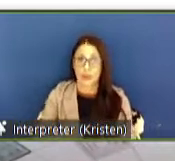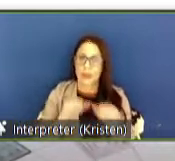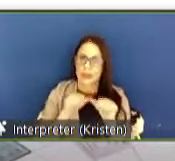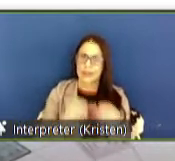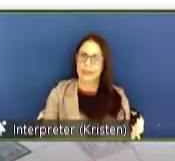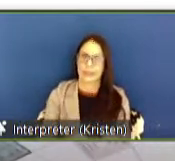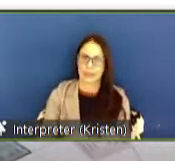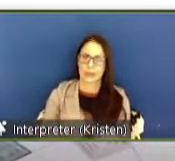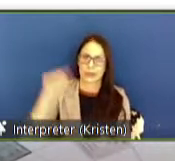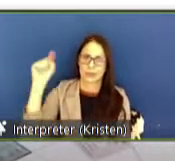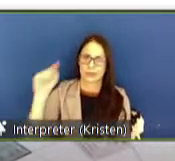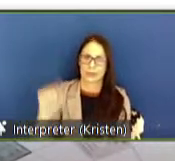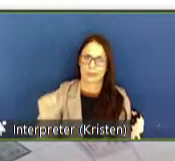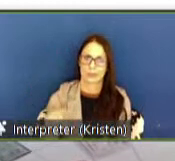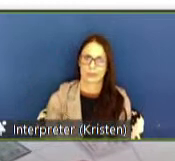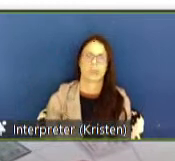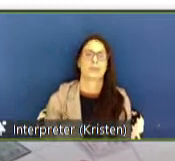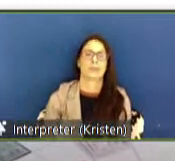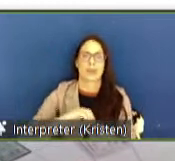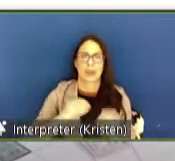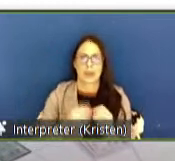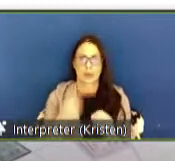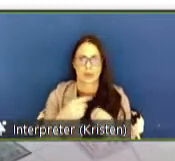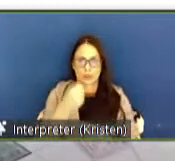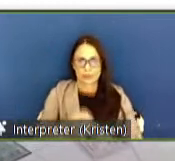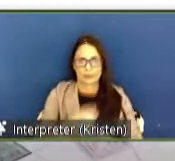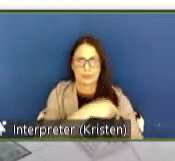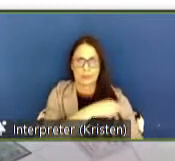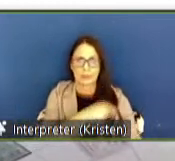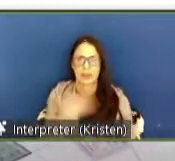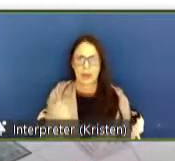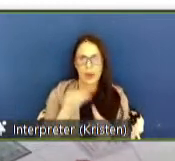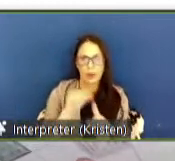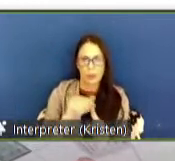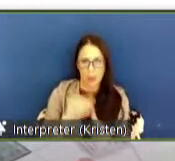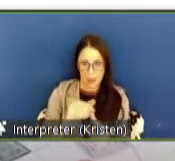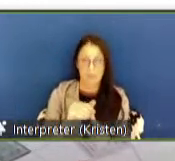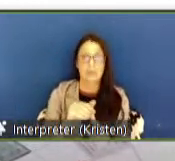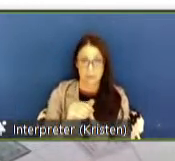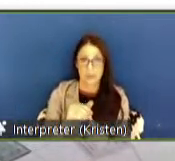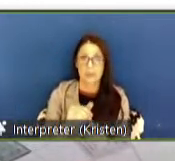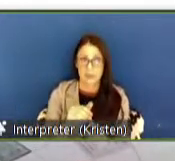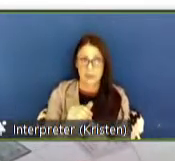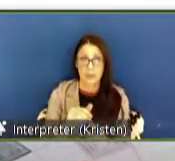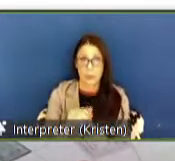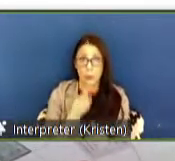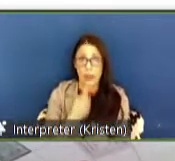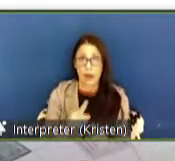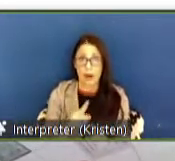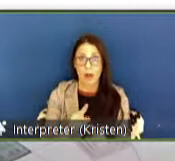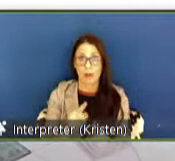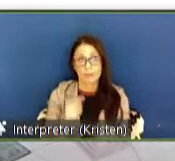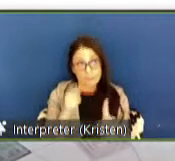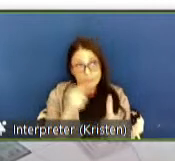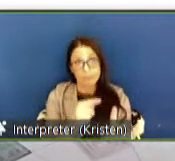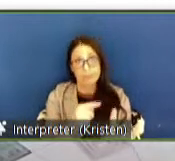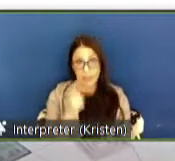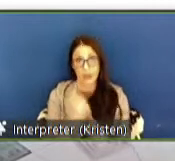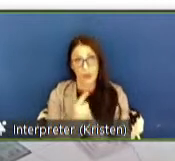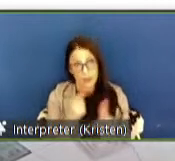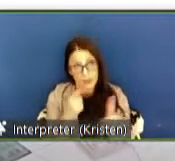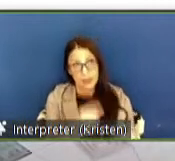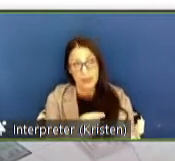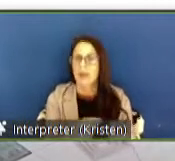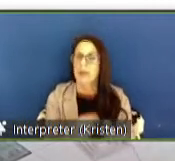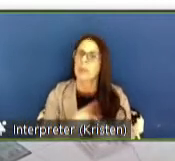down. But I do just want to remind everybody that while we are heading in the right direction, we have a long way to go until our hospitals start to